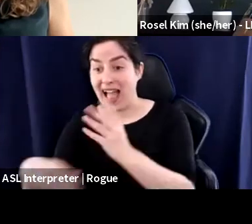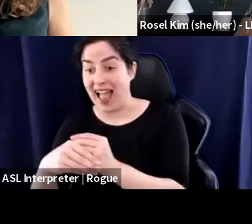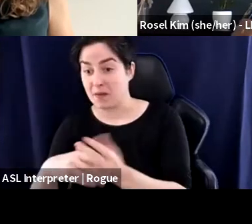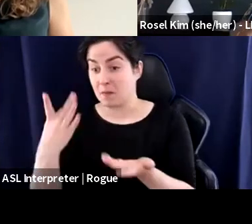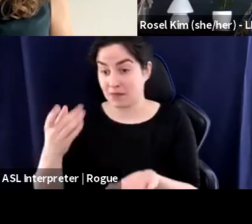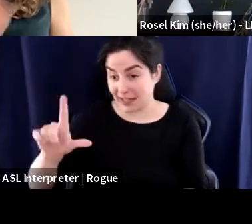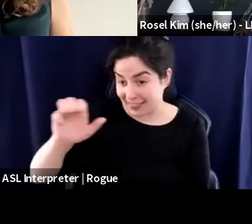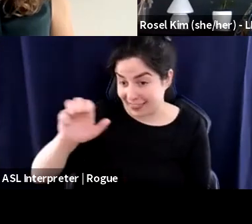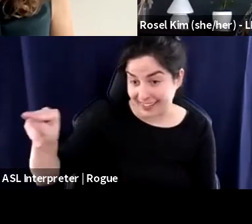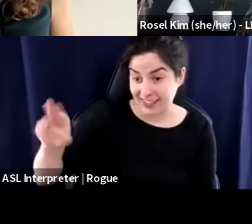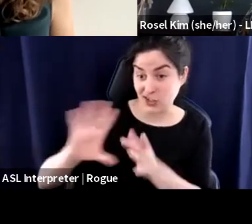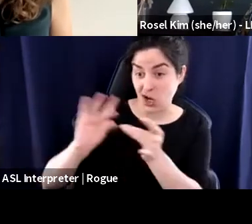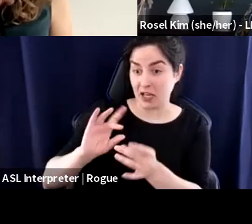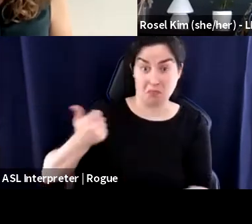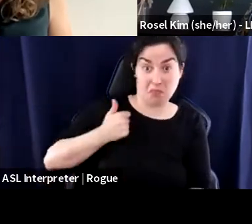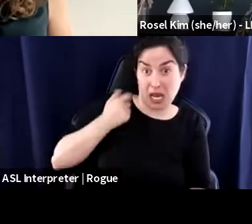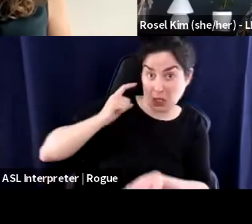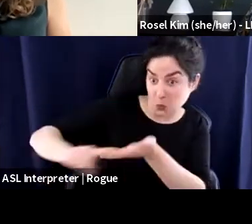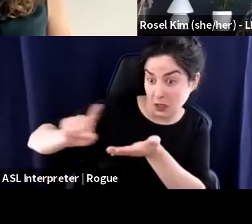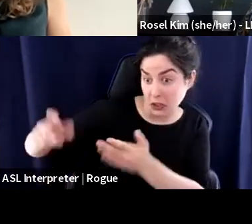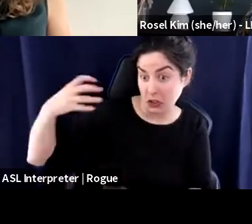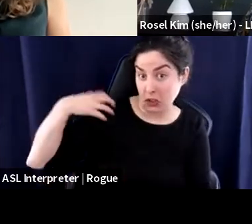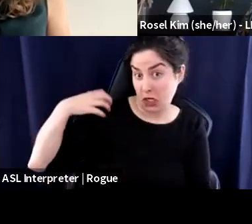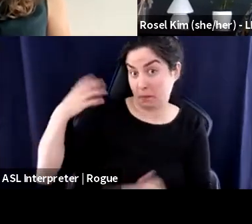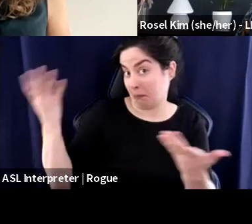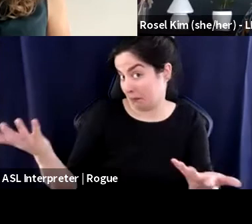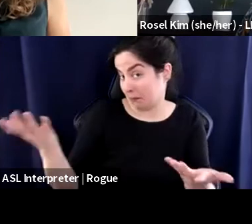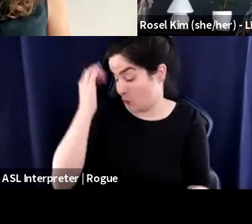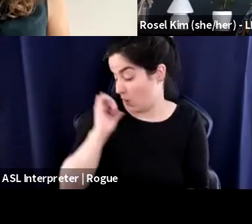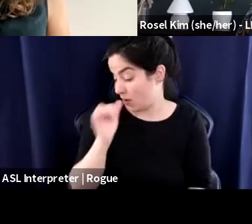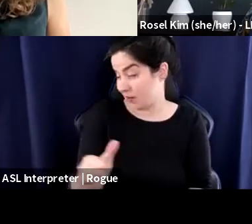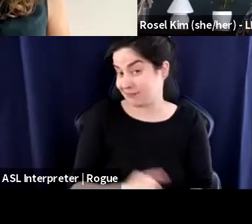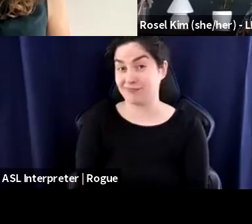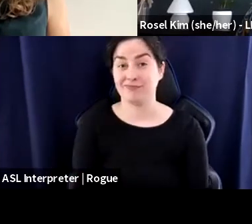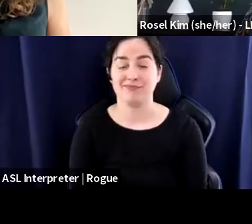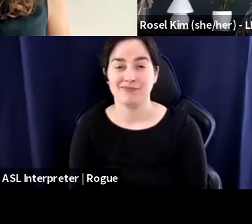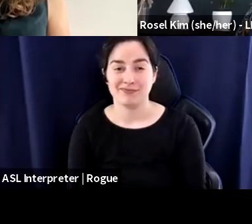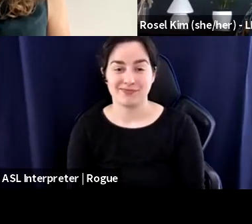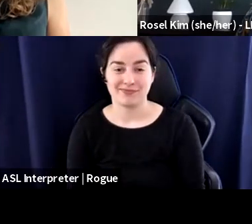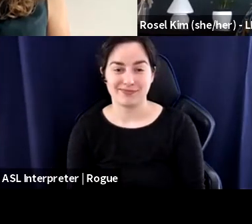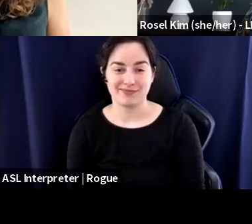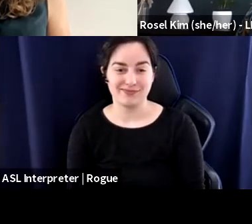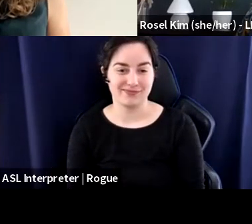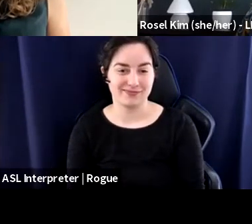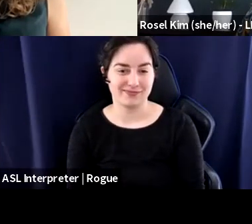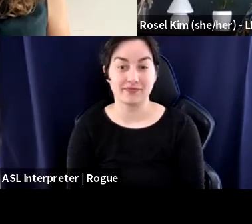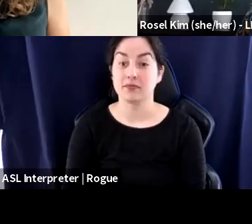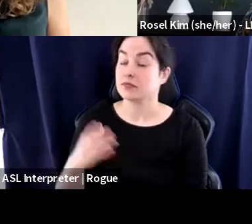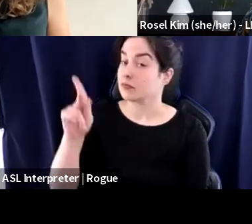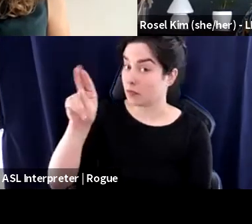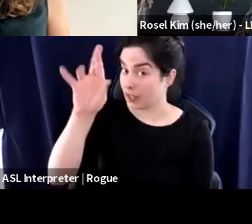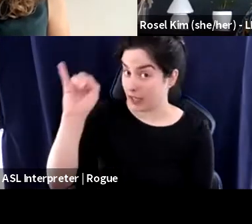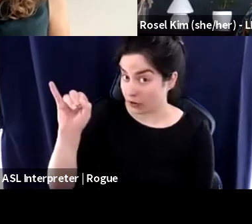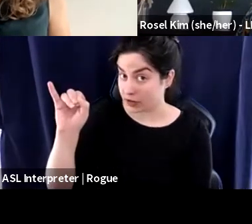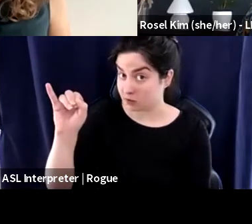Lynn? That's great. Thank you. Maybe Carrie, I'll go to you